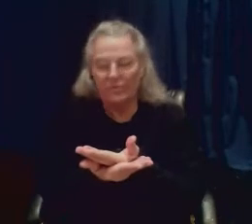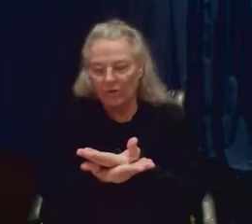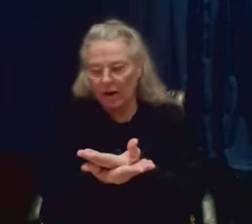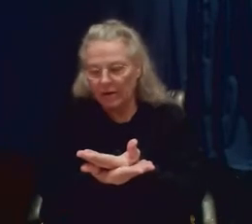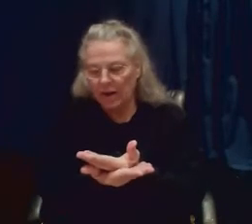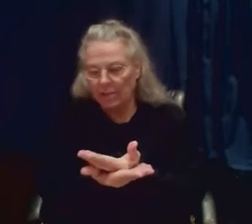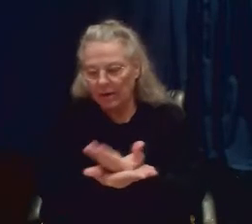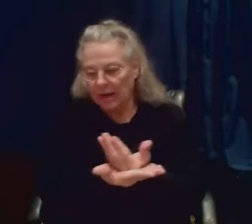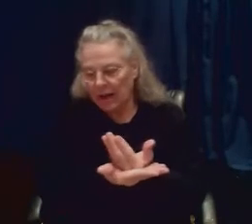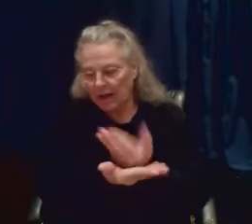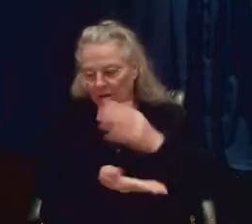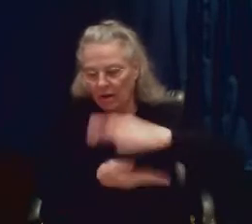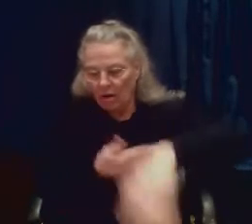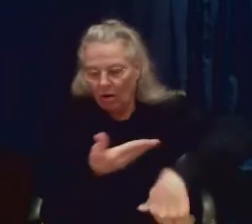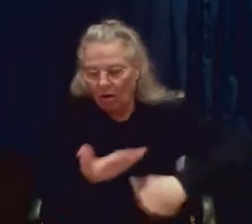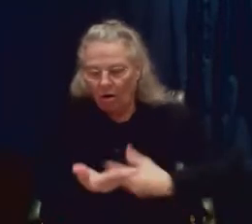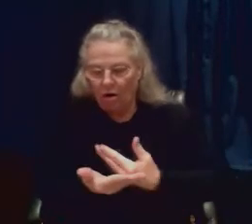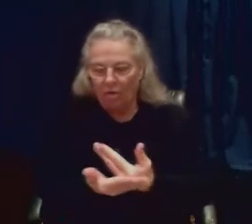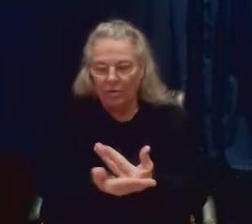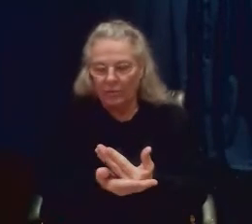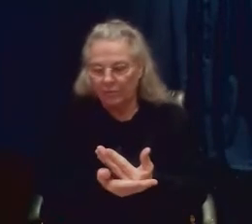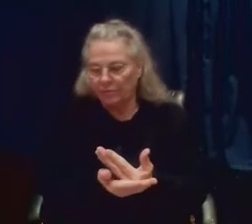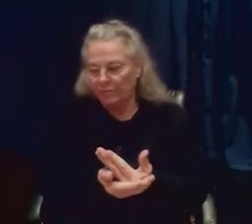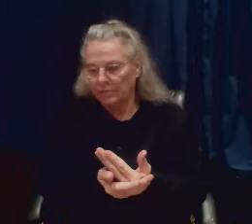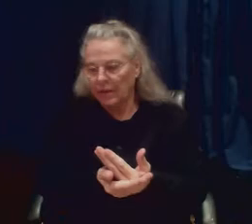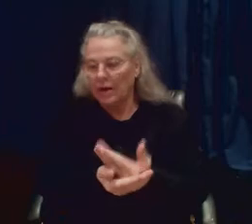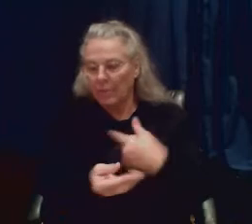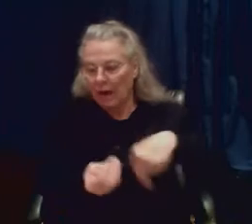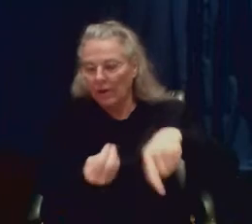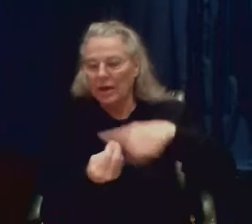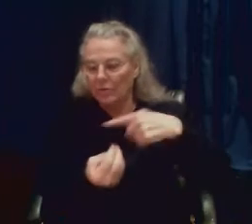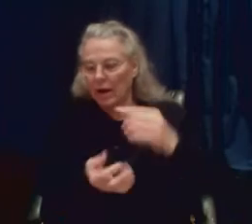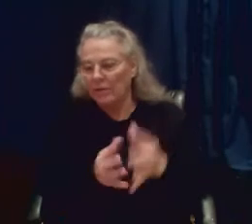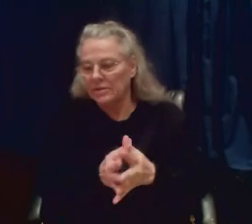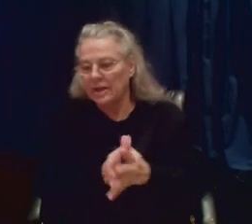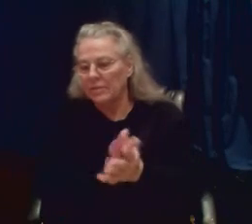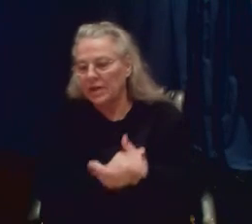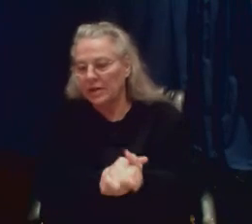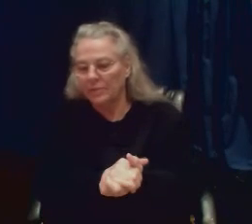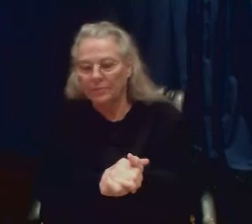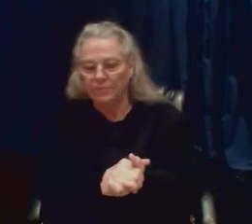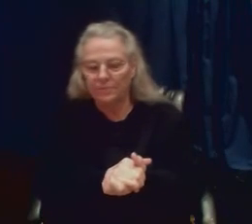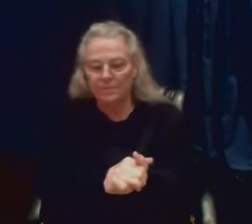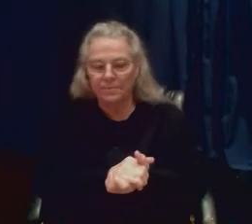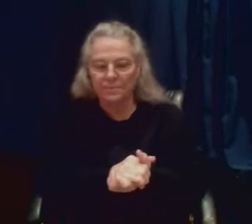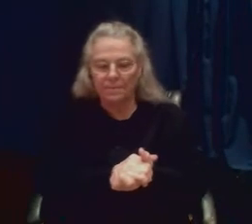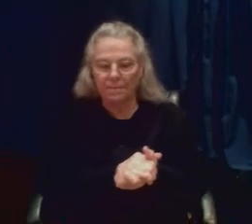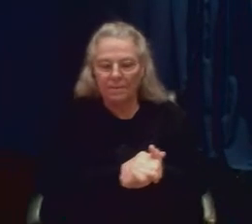your non-dominant hand. All. And about and around, same thing.